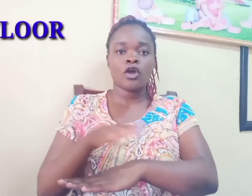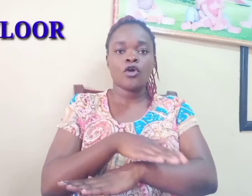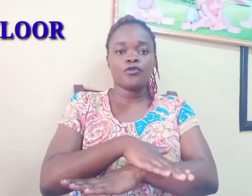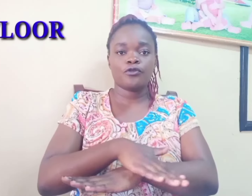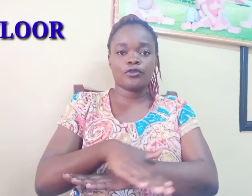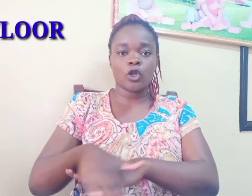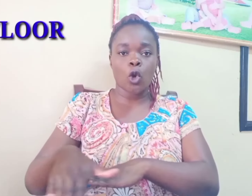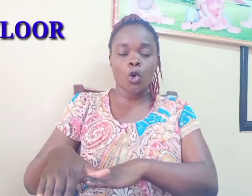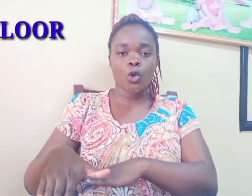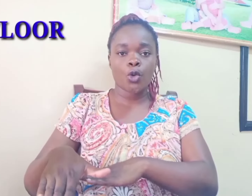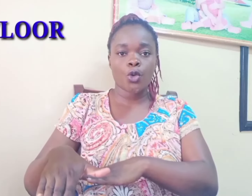Flow.